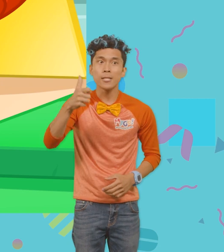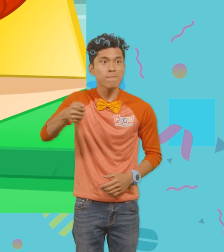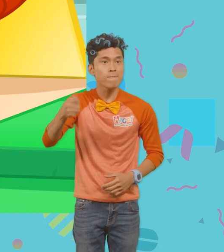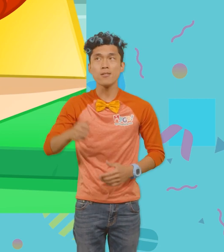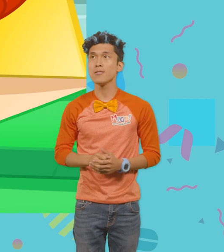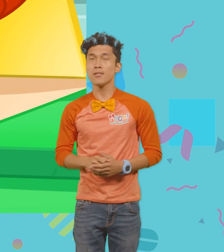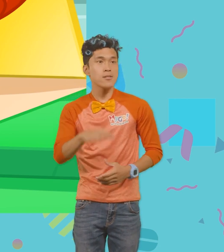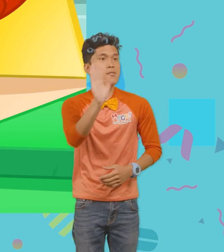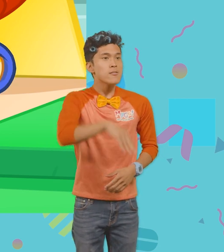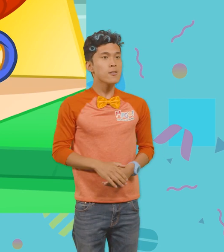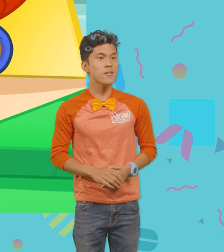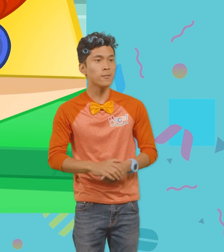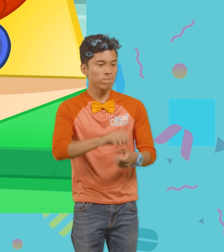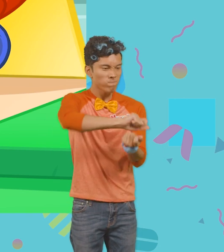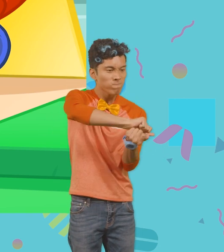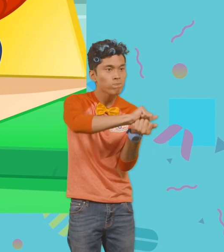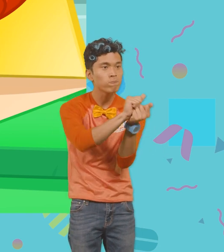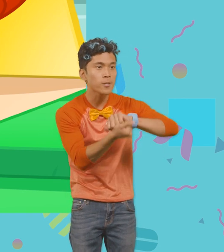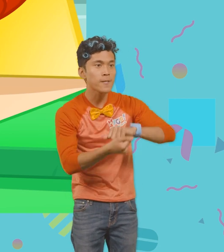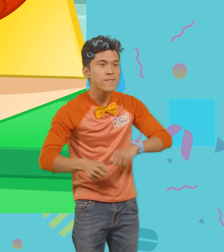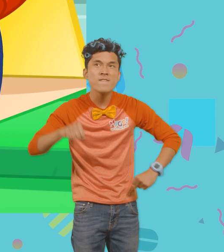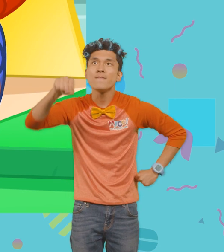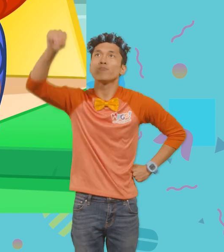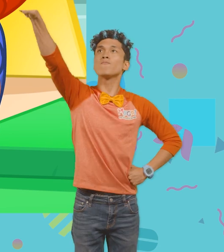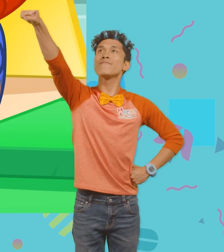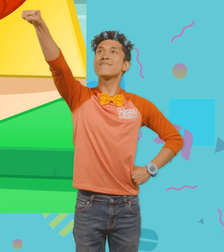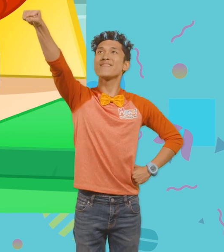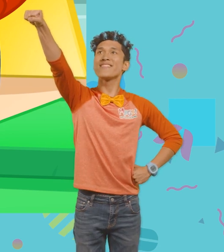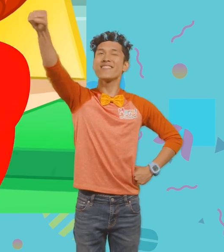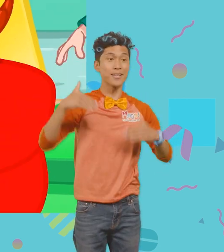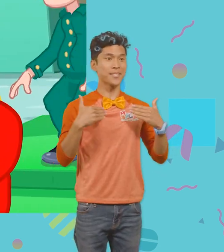back! Morphle, morph into a superhero!